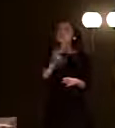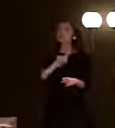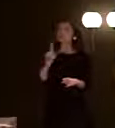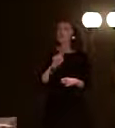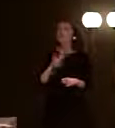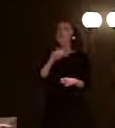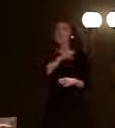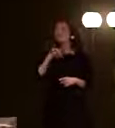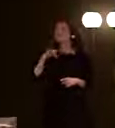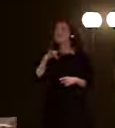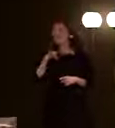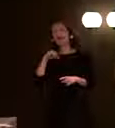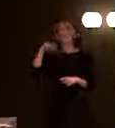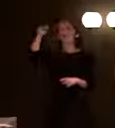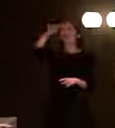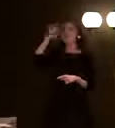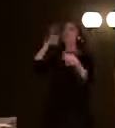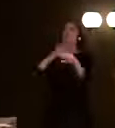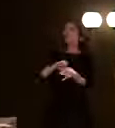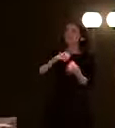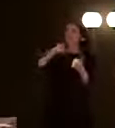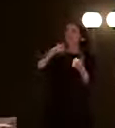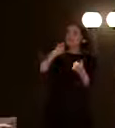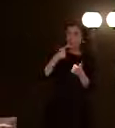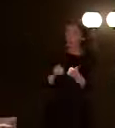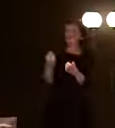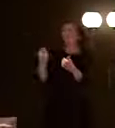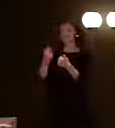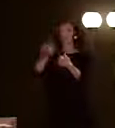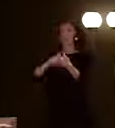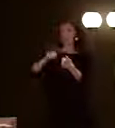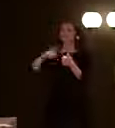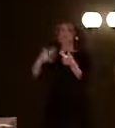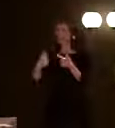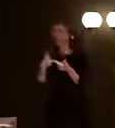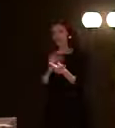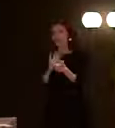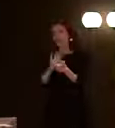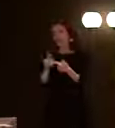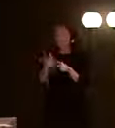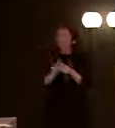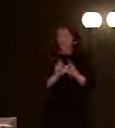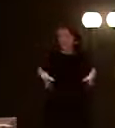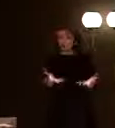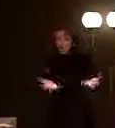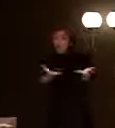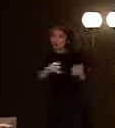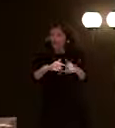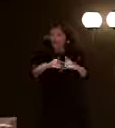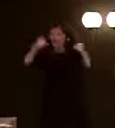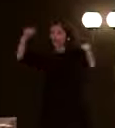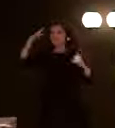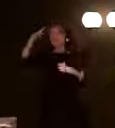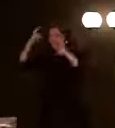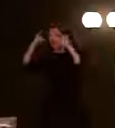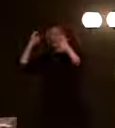are developing overall thinking skills. And if it is impossible to plan your curriculum in the